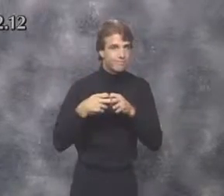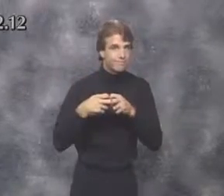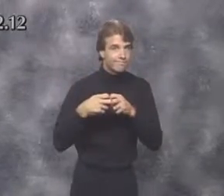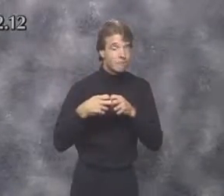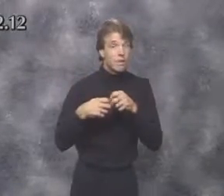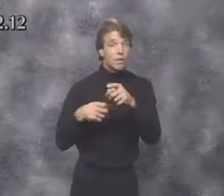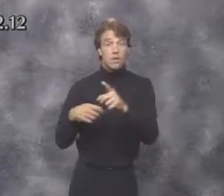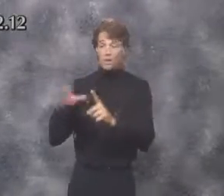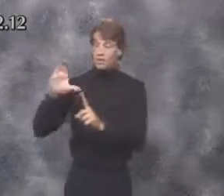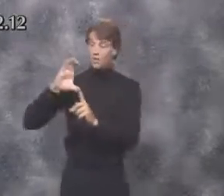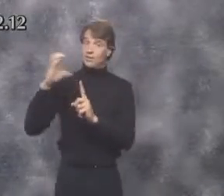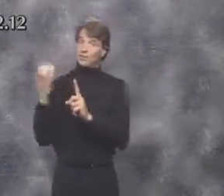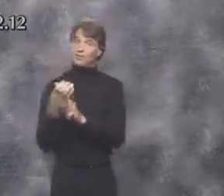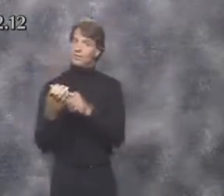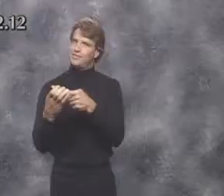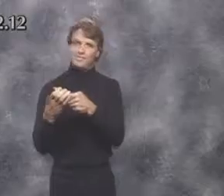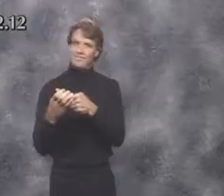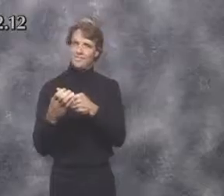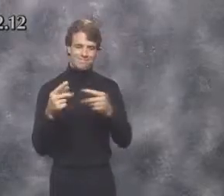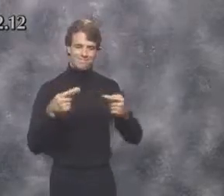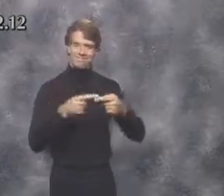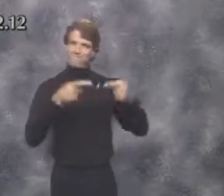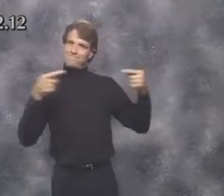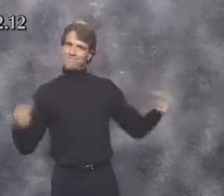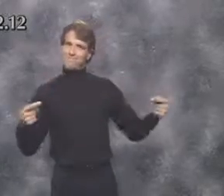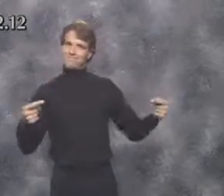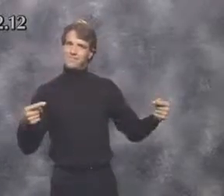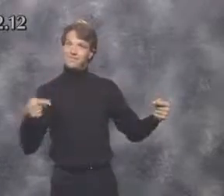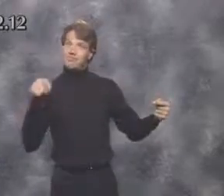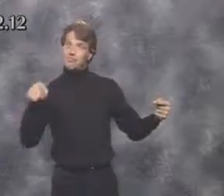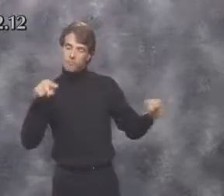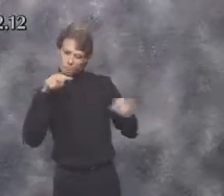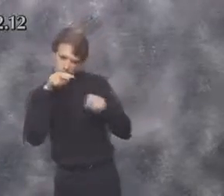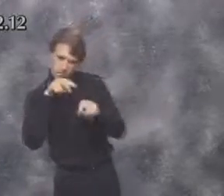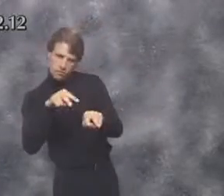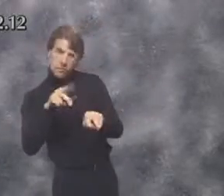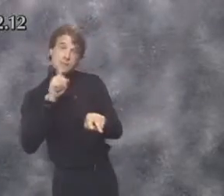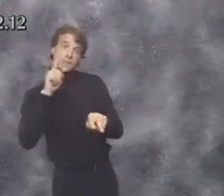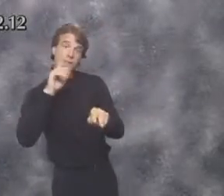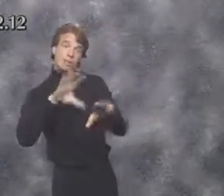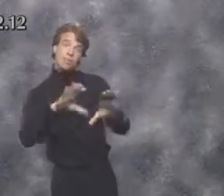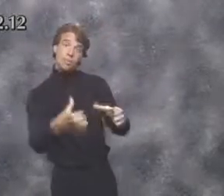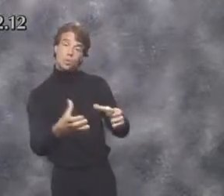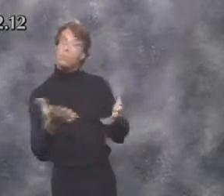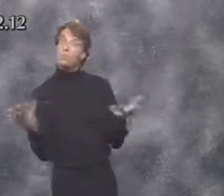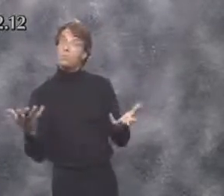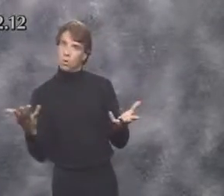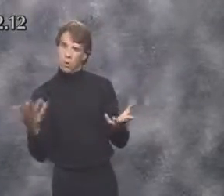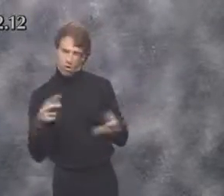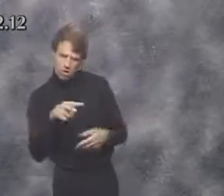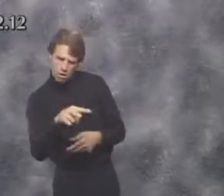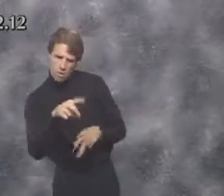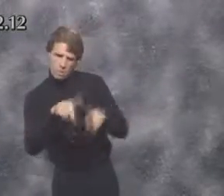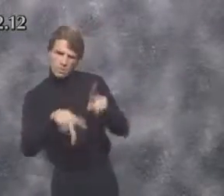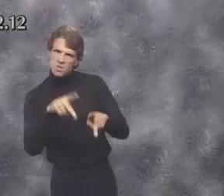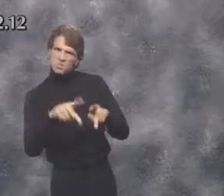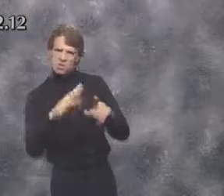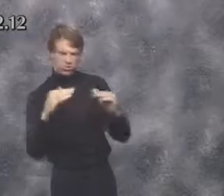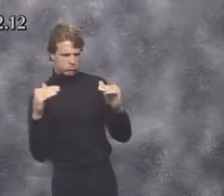hearing impairment. Now, the cultural perspective is much different. They see the deaf culture